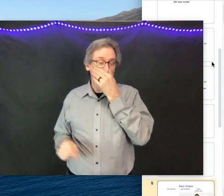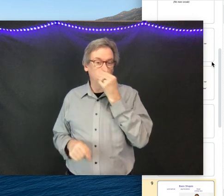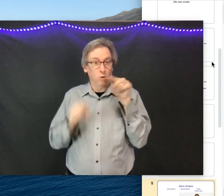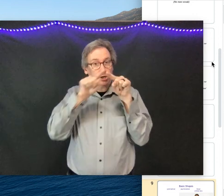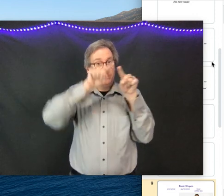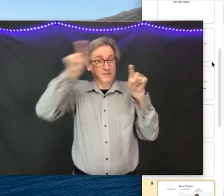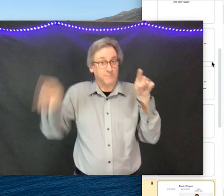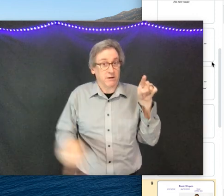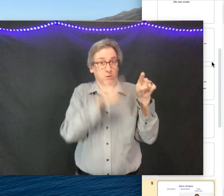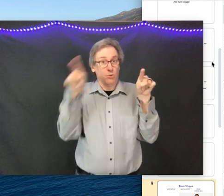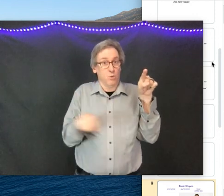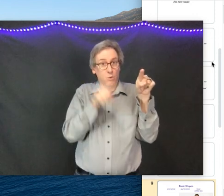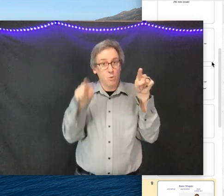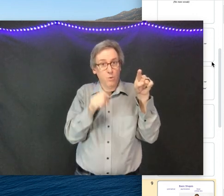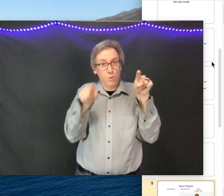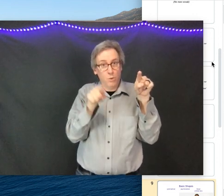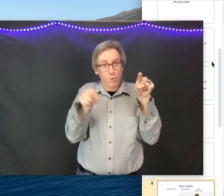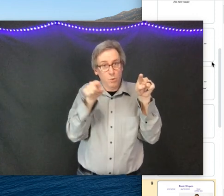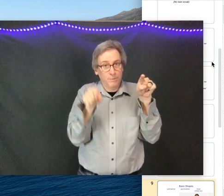Okay. Or it could be a spiral.